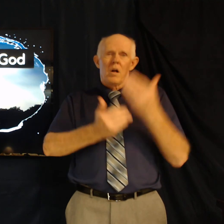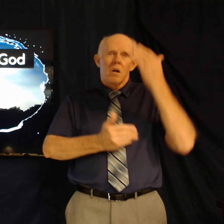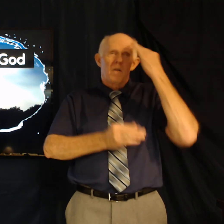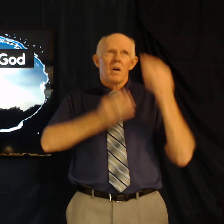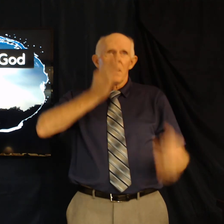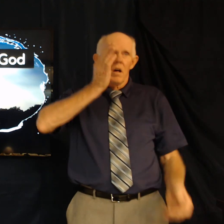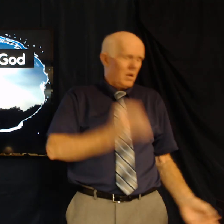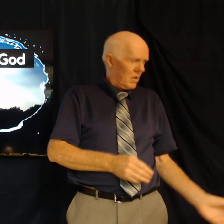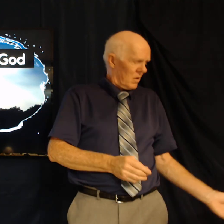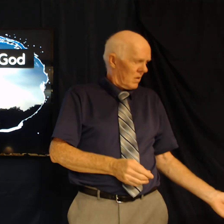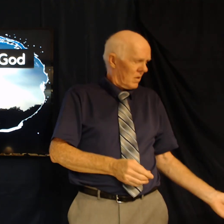The all-knowing God.